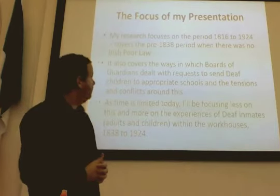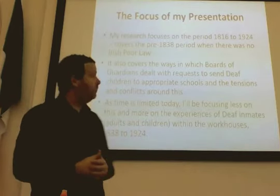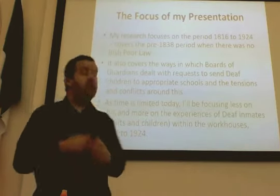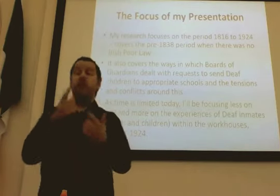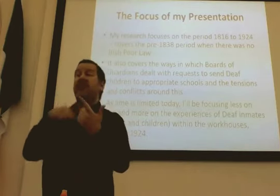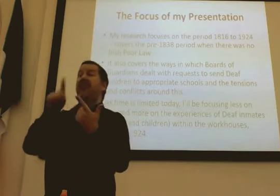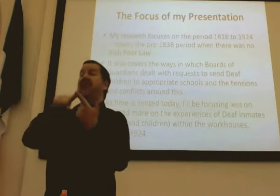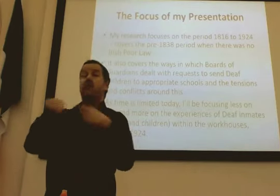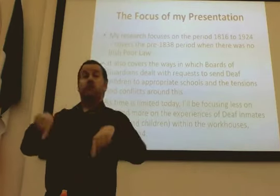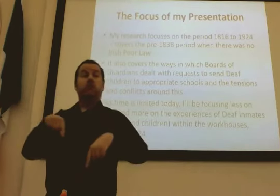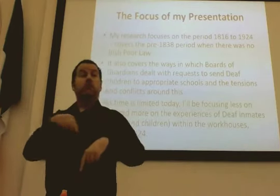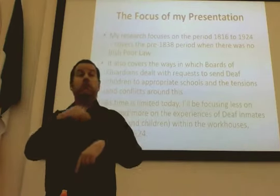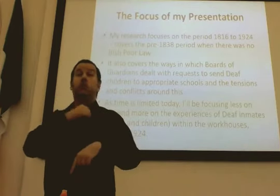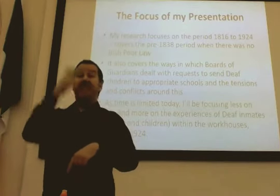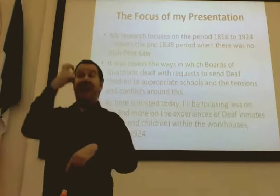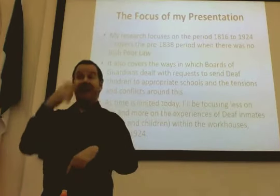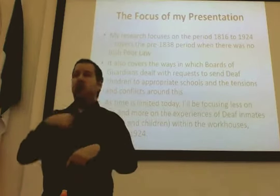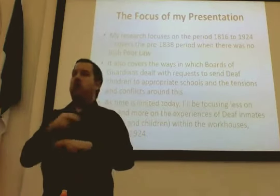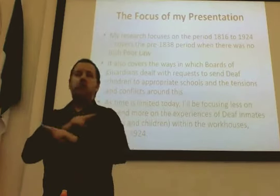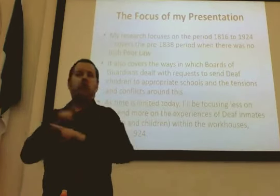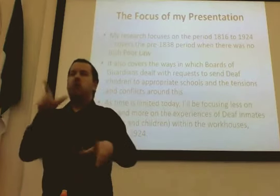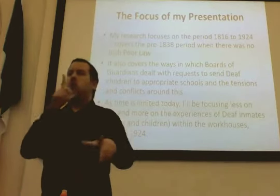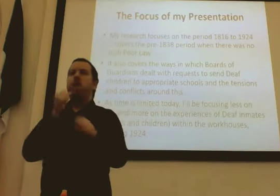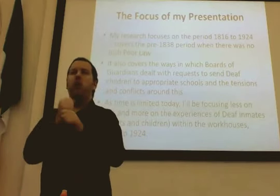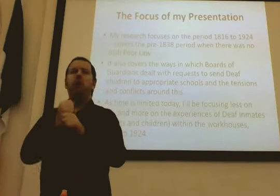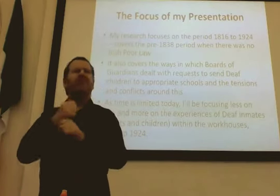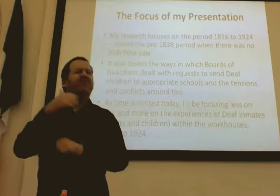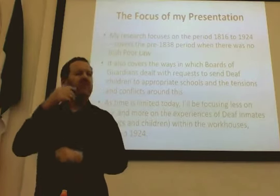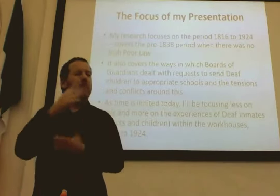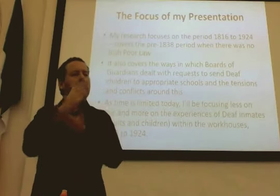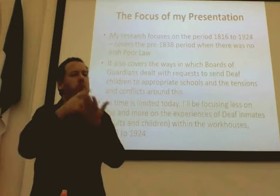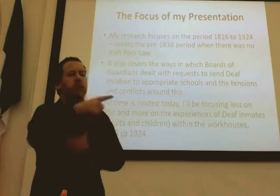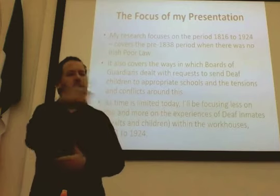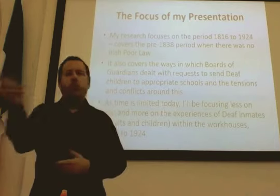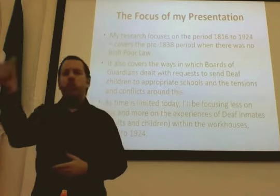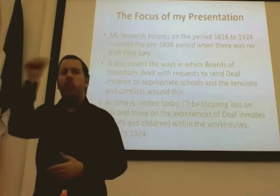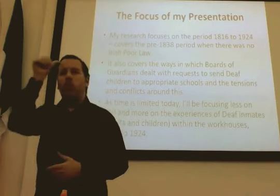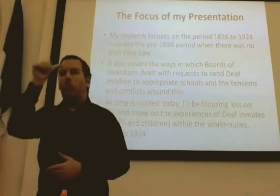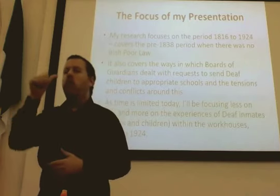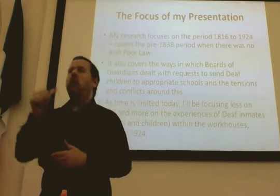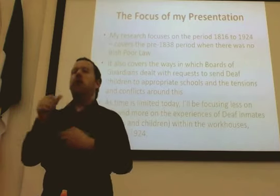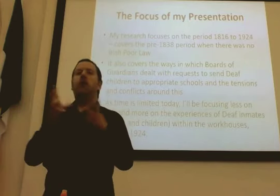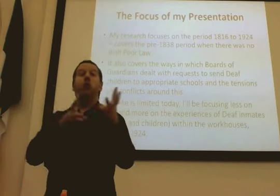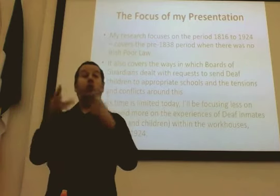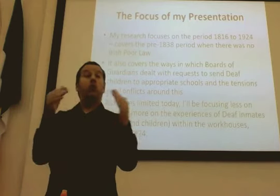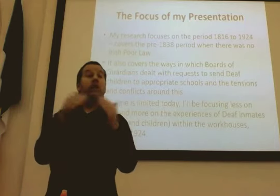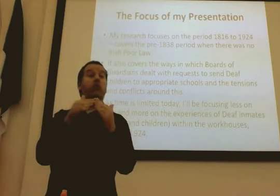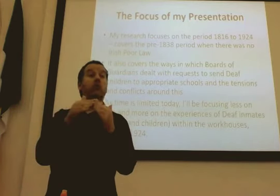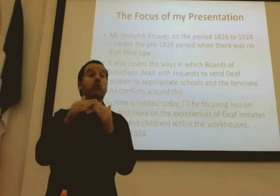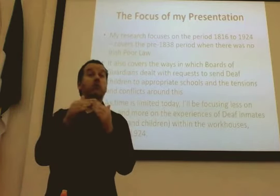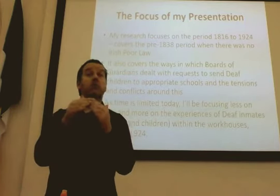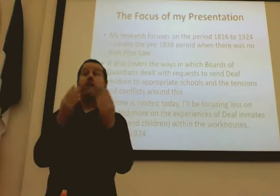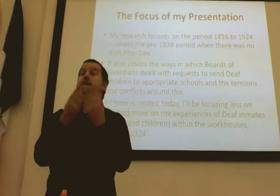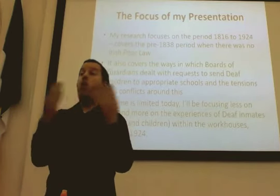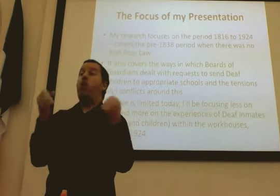the established period. And also, tonight I won't really be talking about, well, I know that some of you may be aware